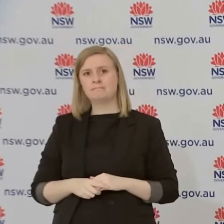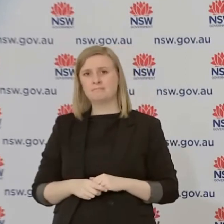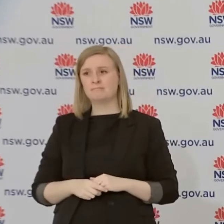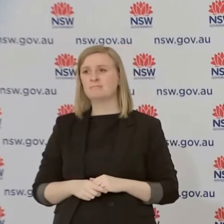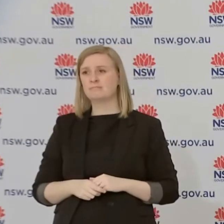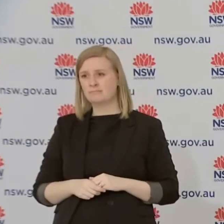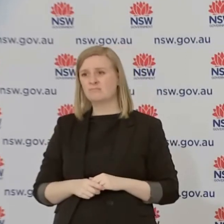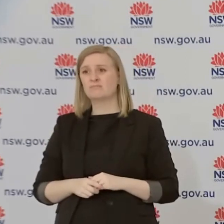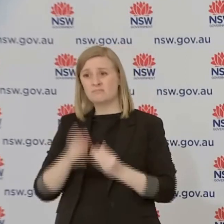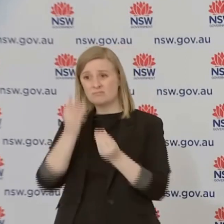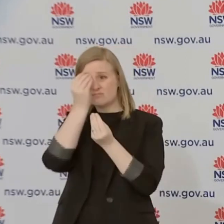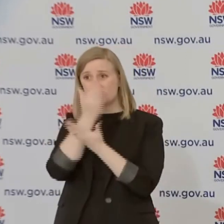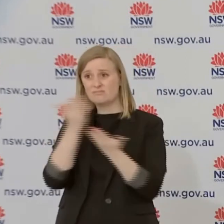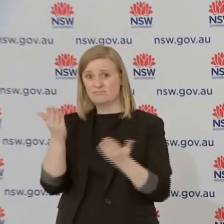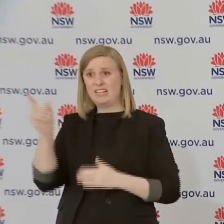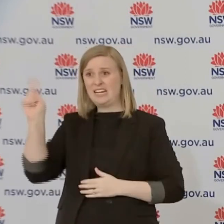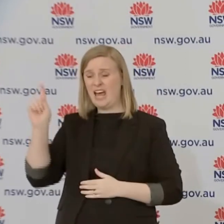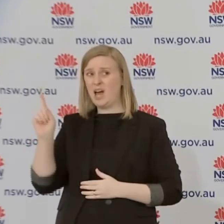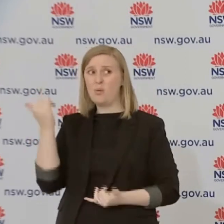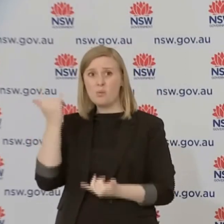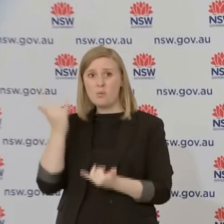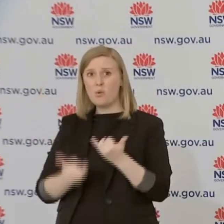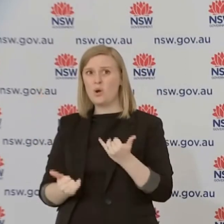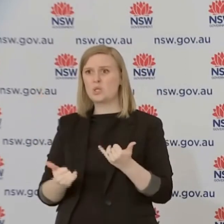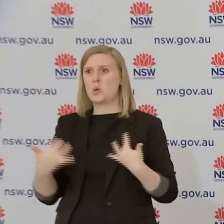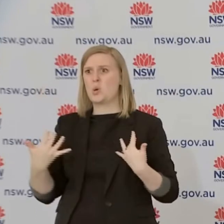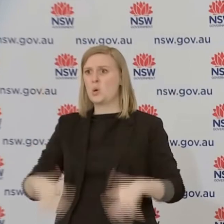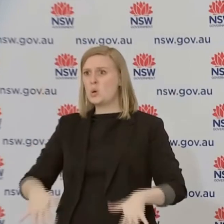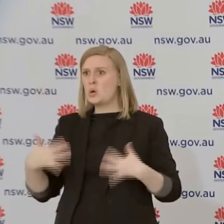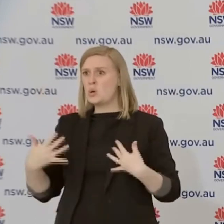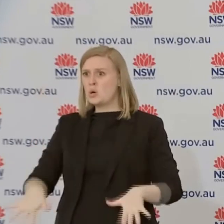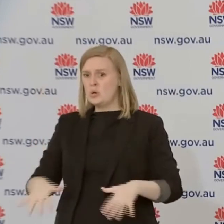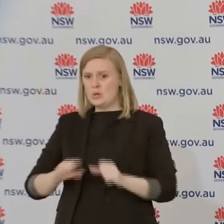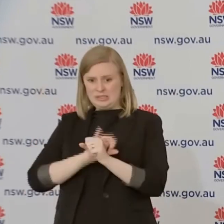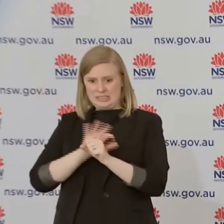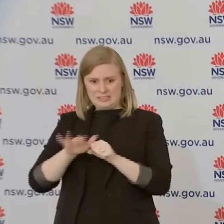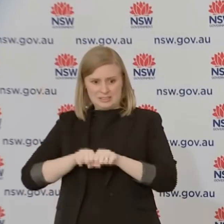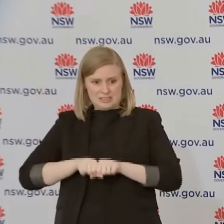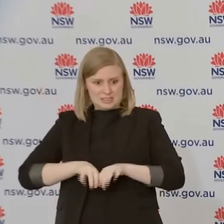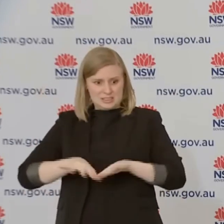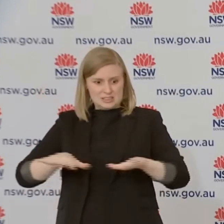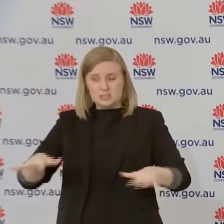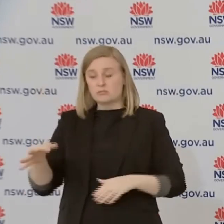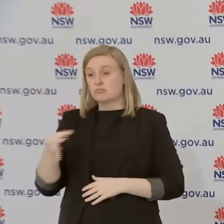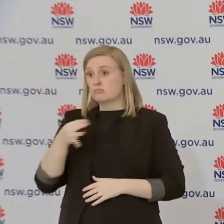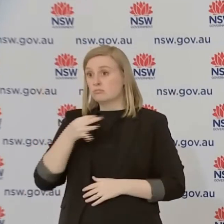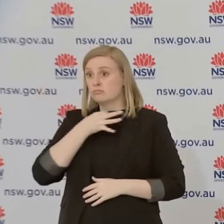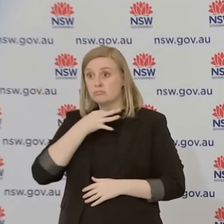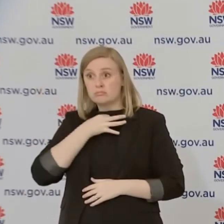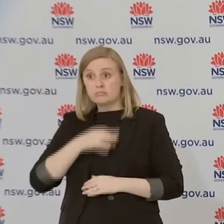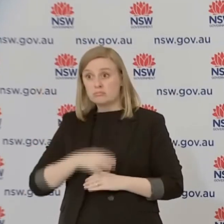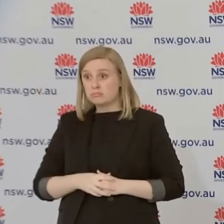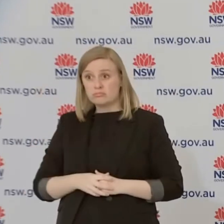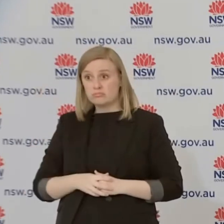a very challenging period. We have a very significant transmissible variant of the